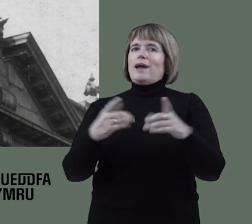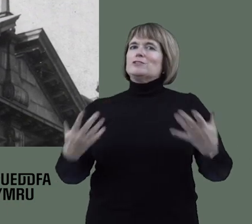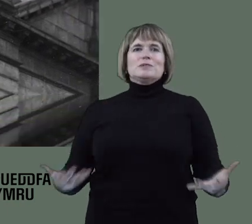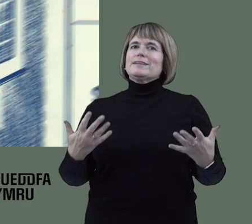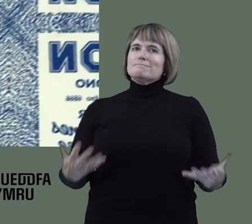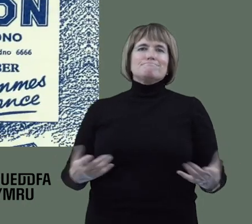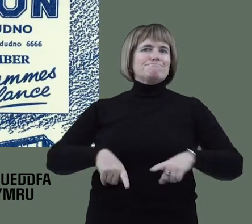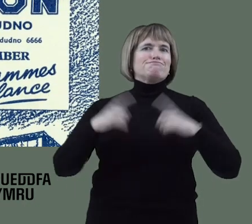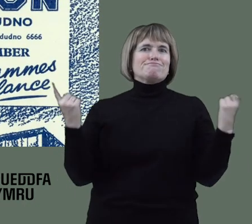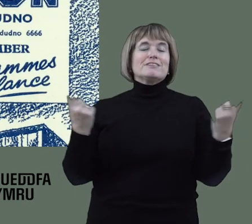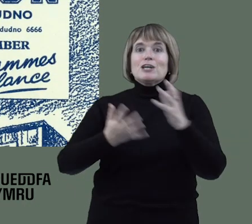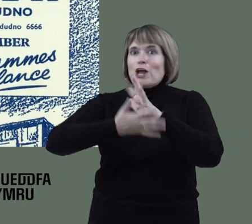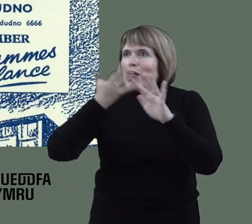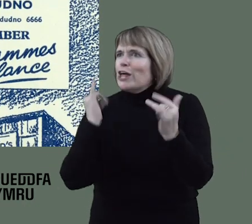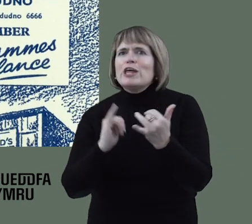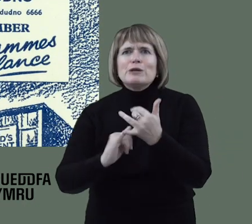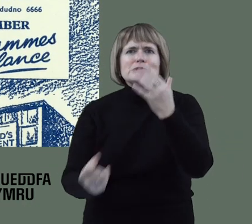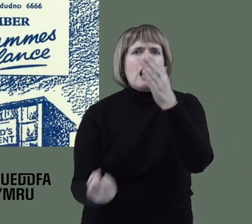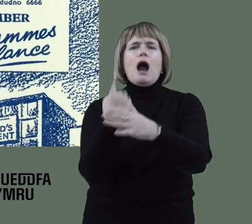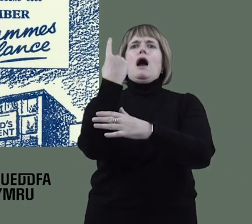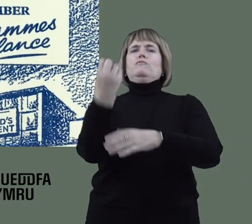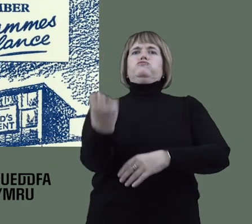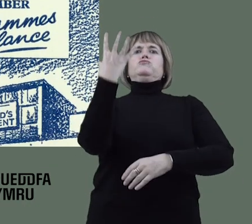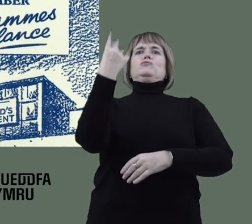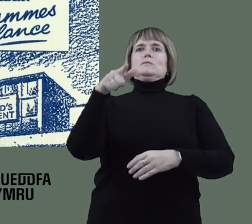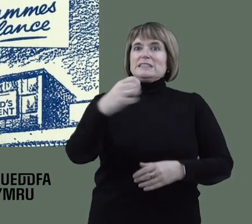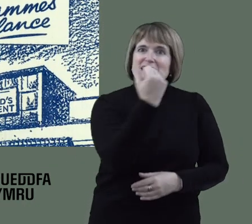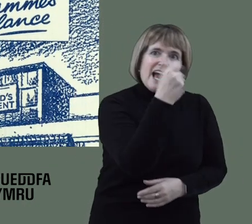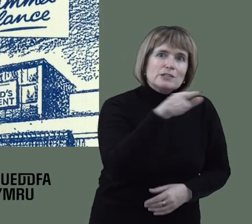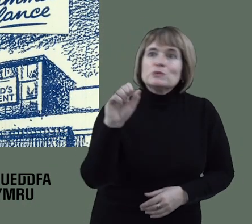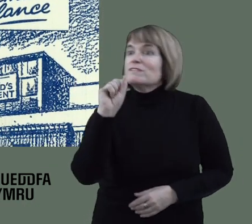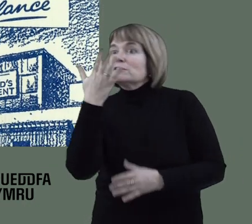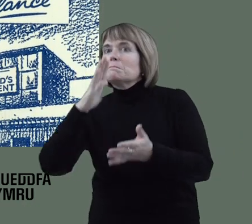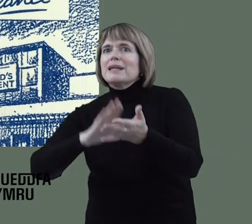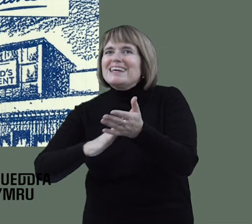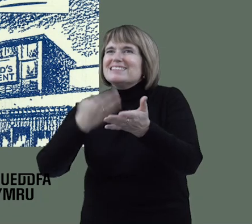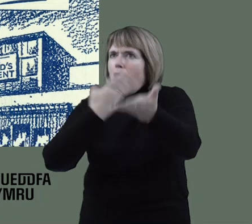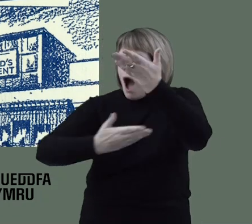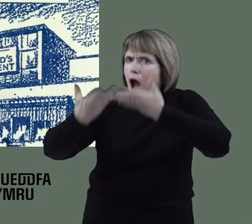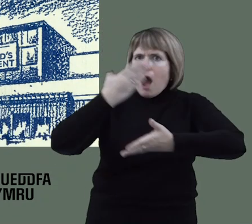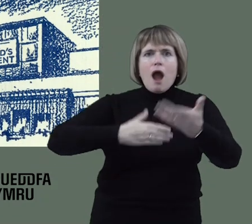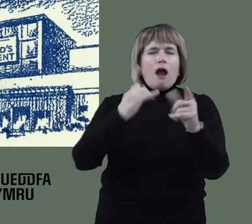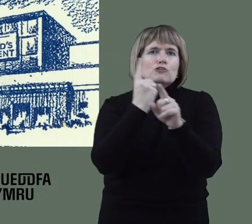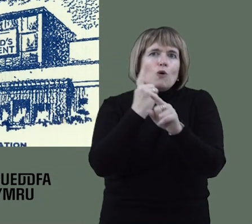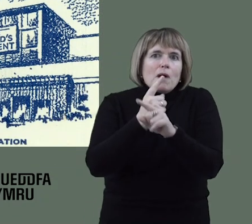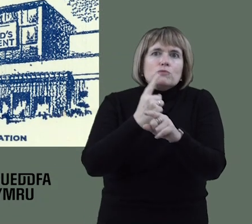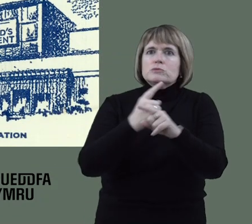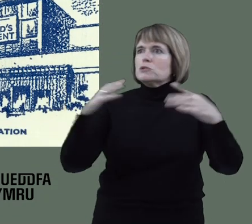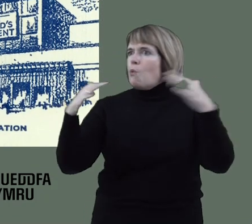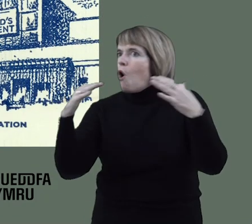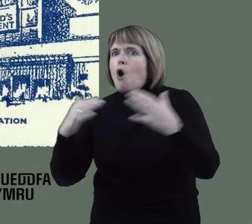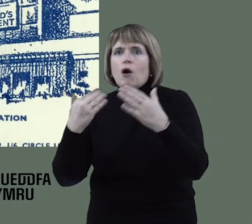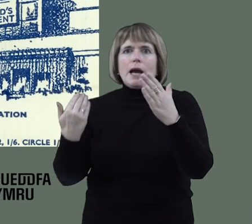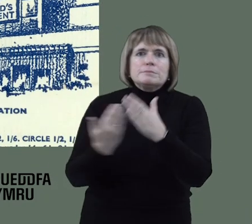today. And then the news, which would, in 10 minutes or a quarter of an